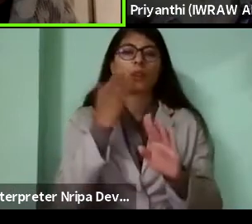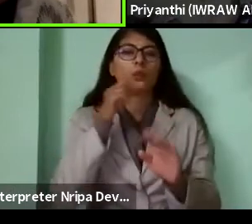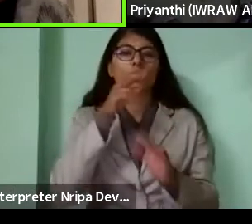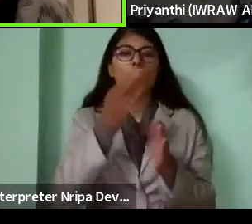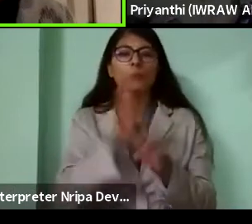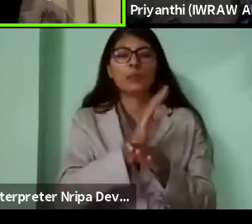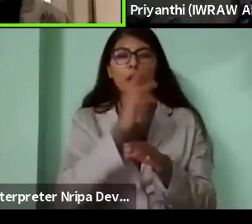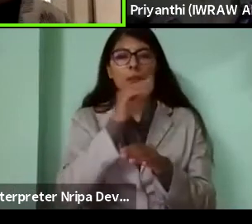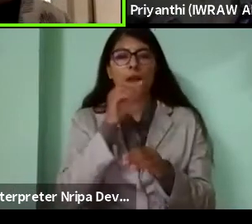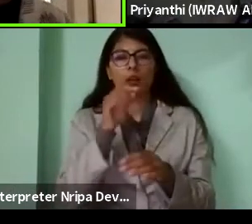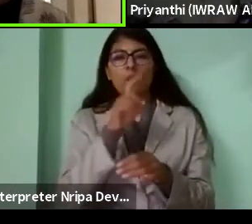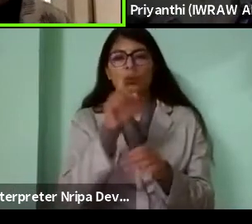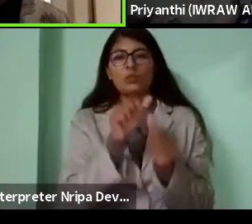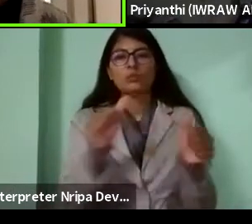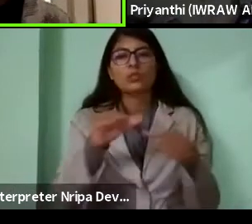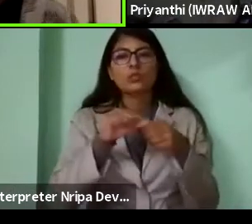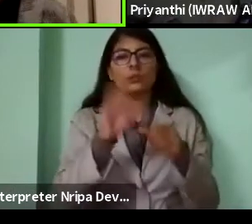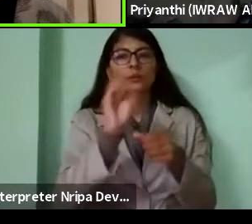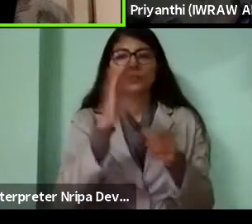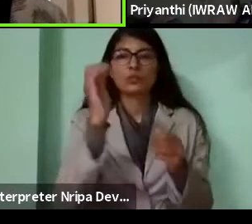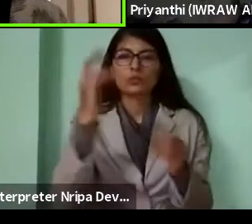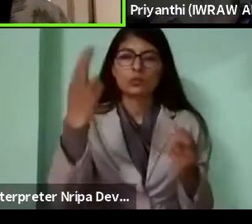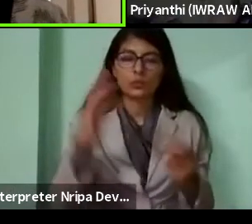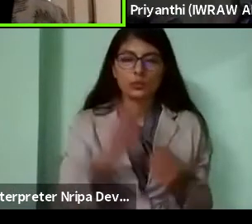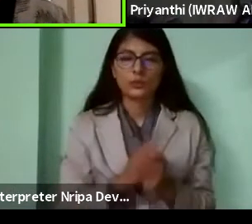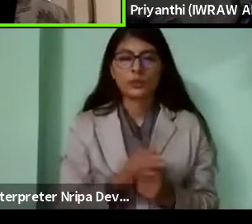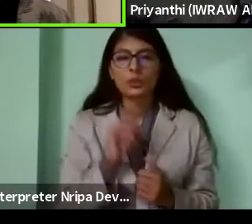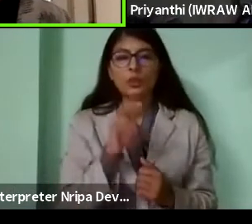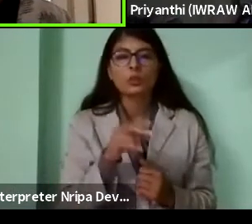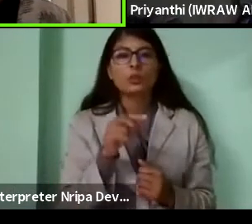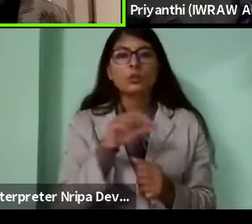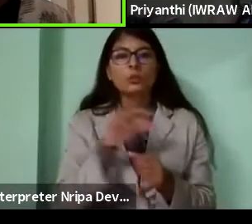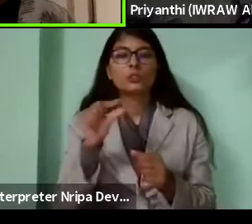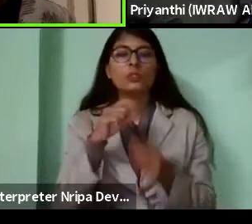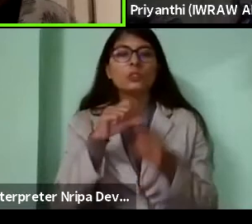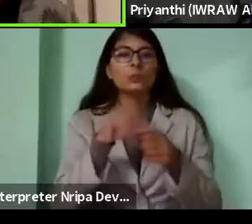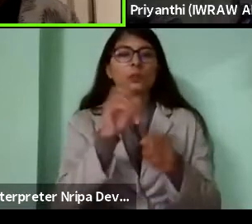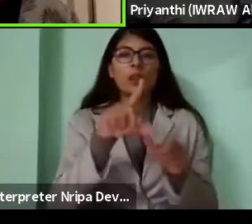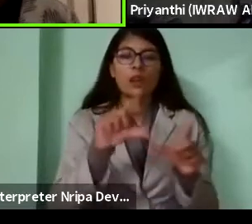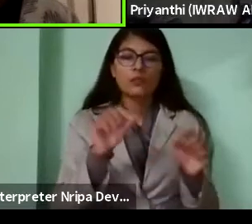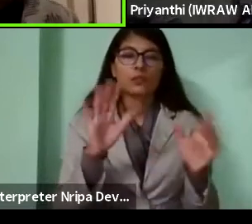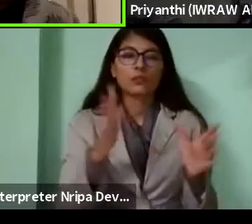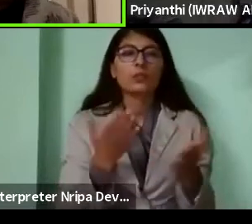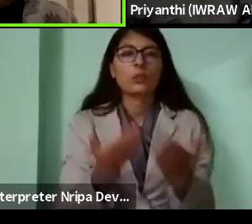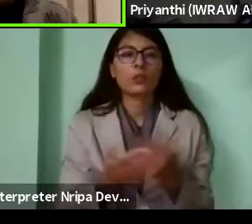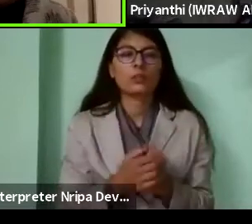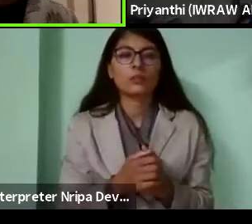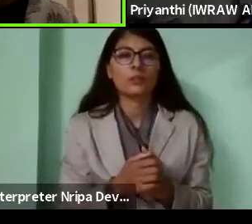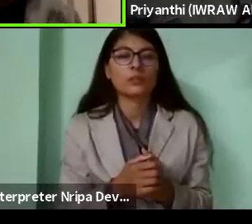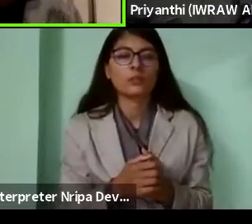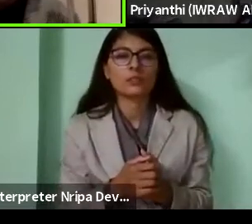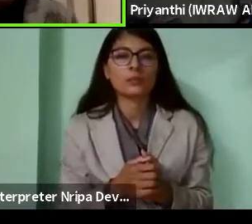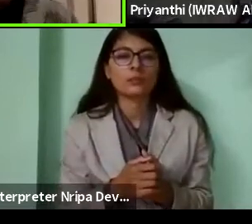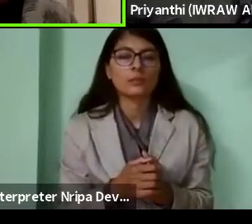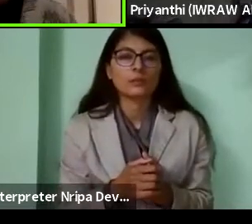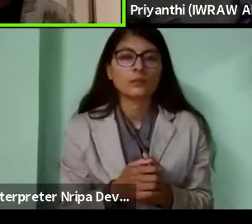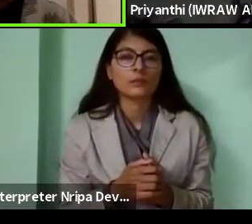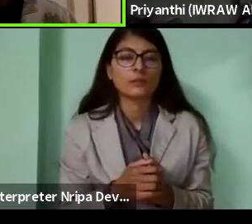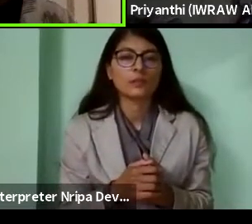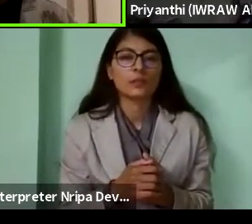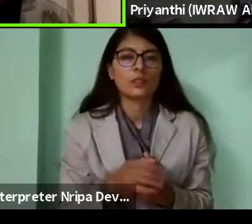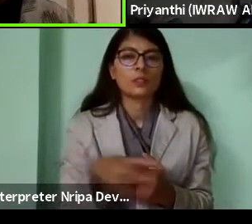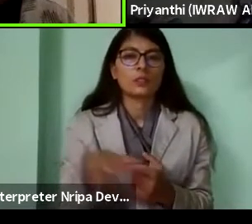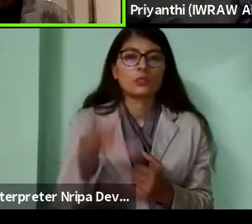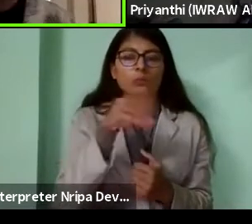in the presentations or otherwise, I think they've been covered since the entire panel is about listening